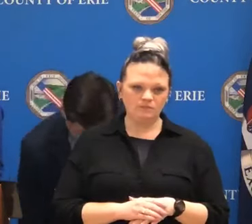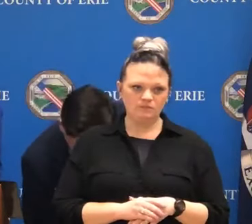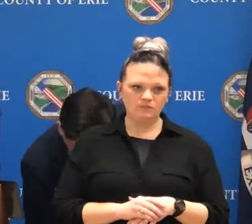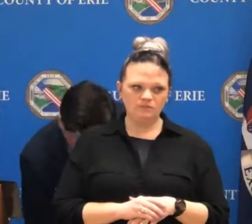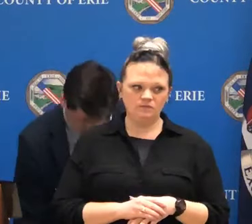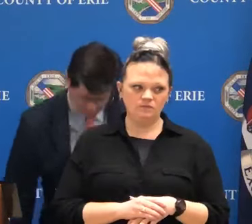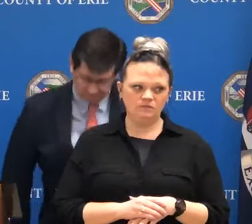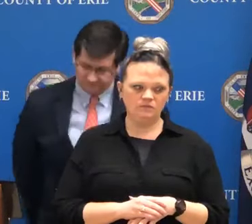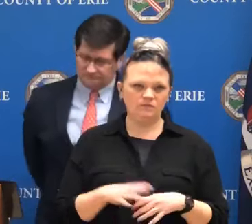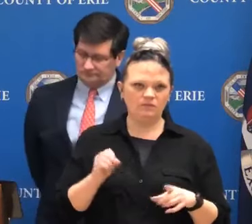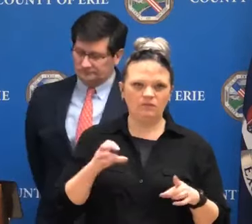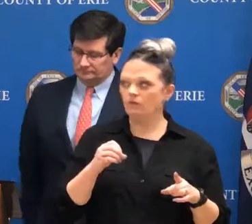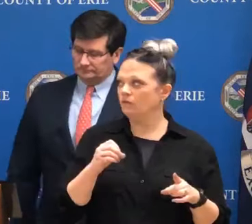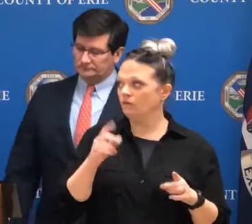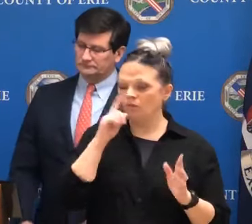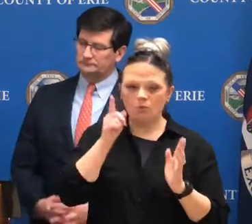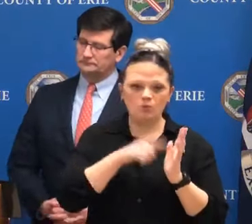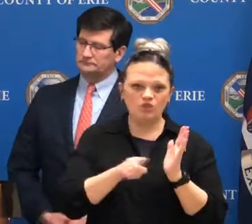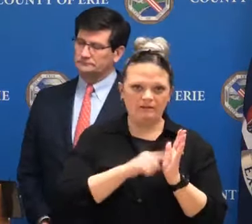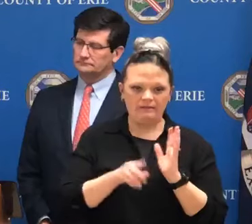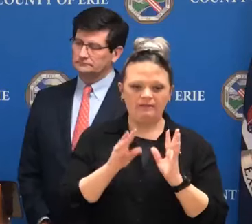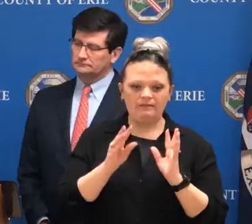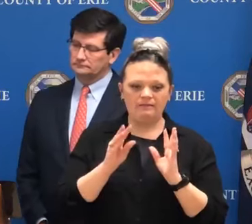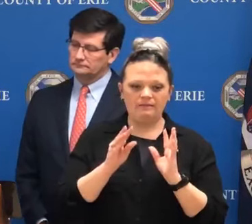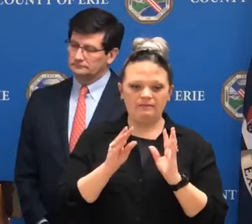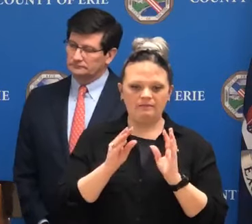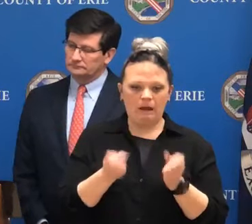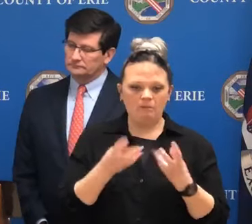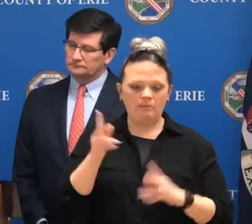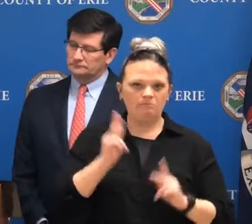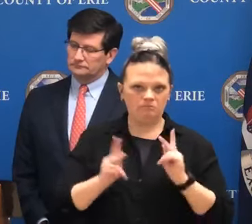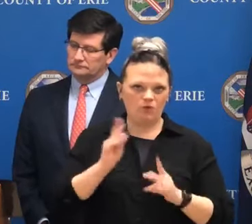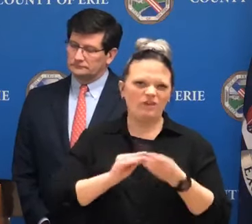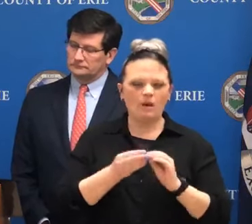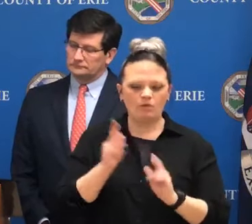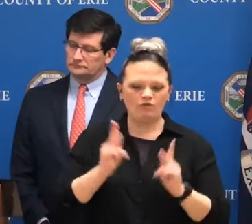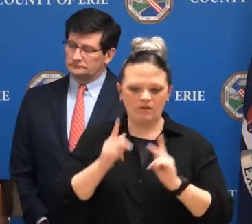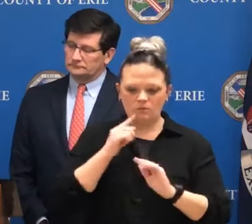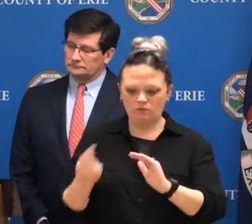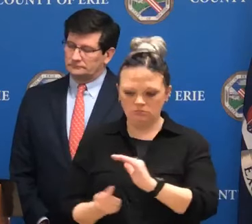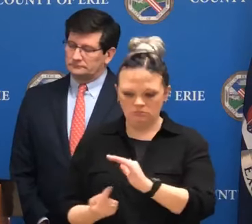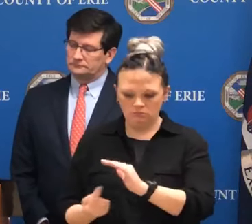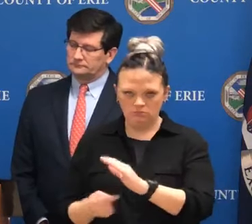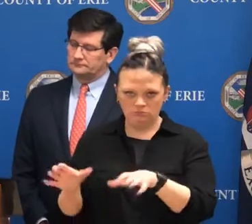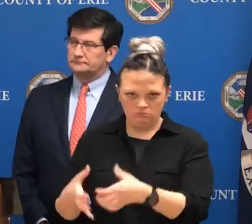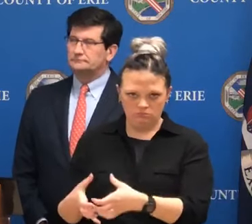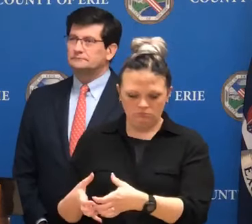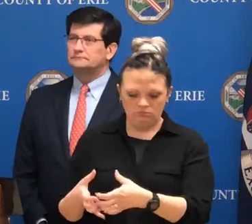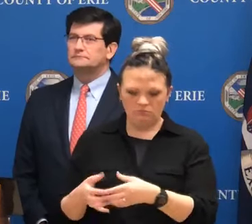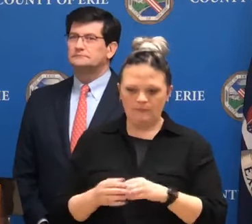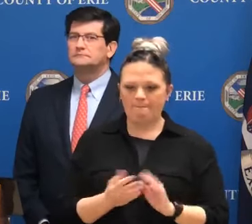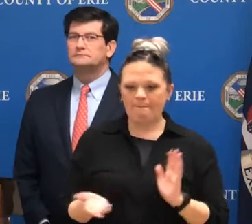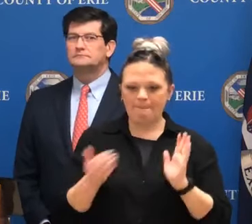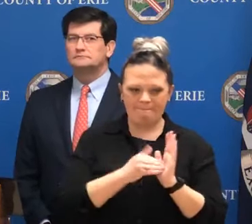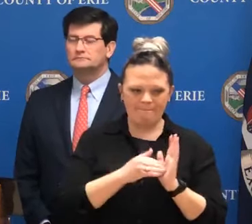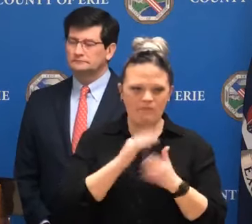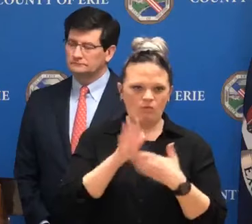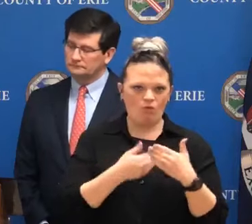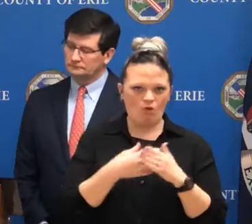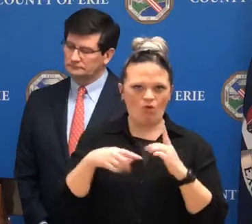So looking at the number of individuals who have been are quarantined in isolation. So again, all